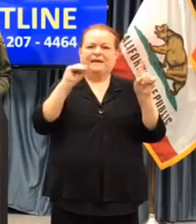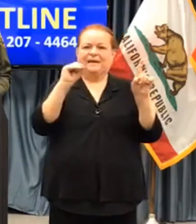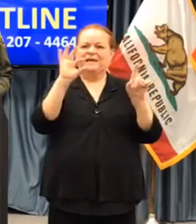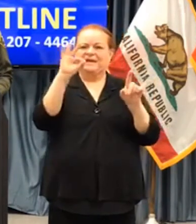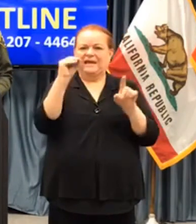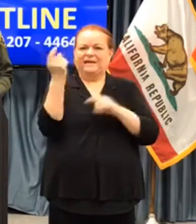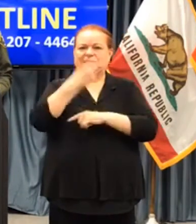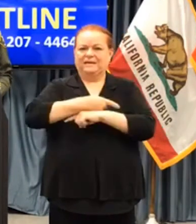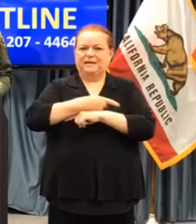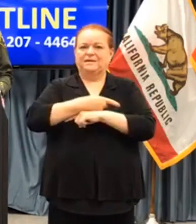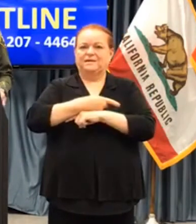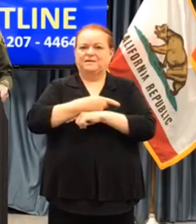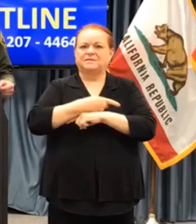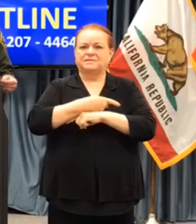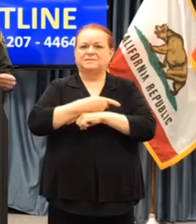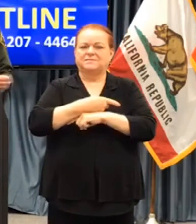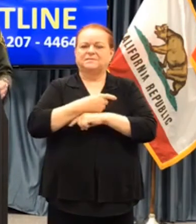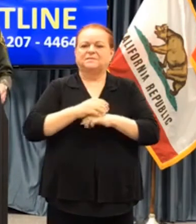Okay.